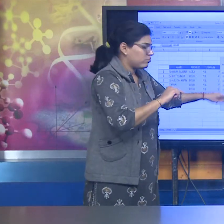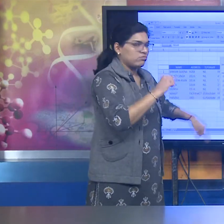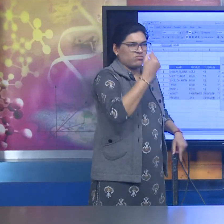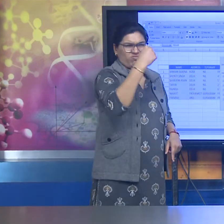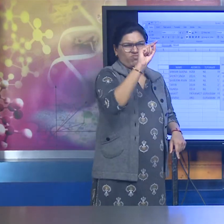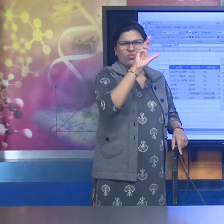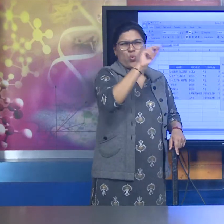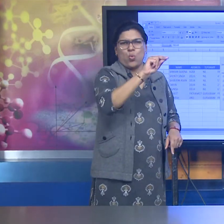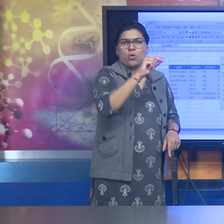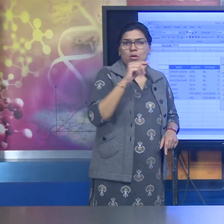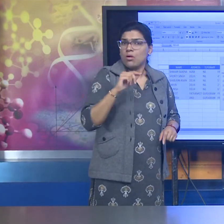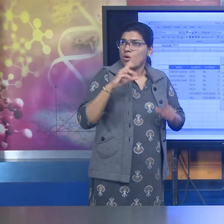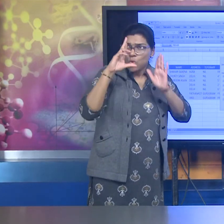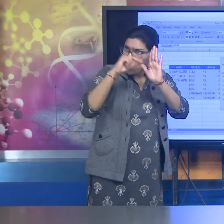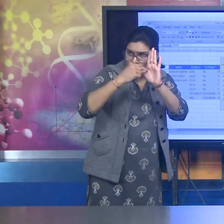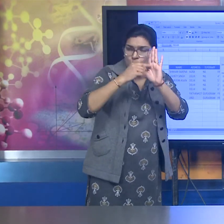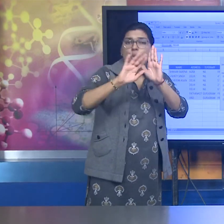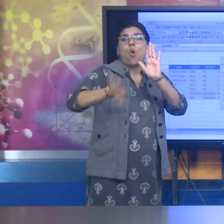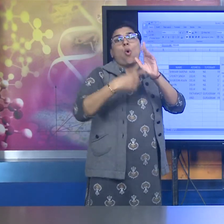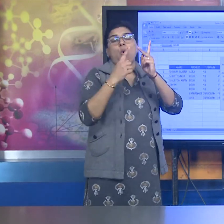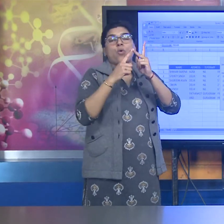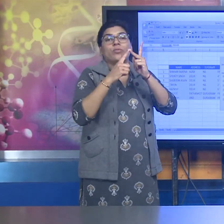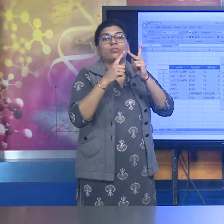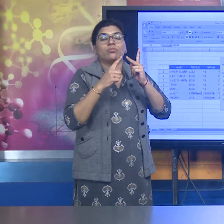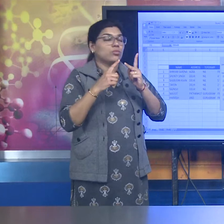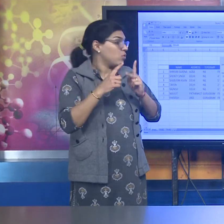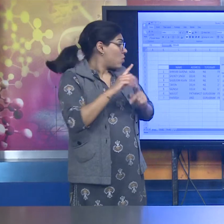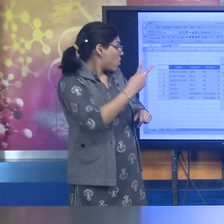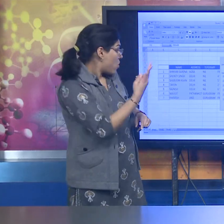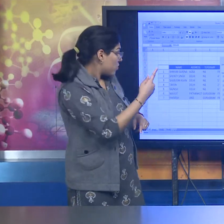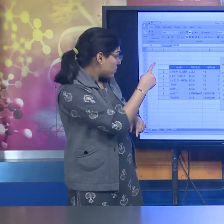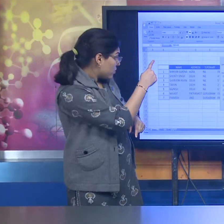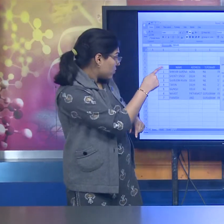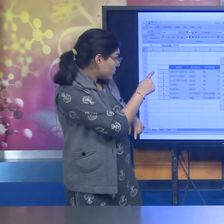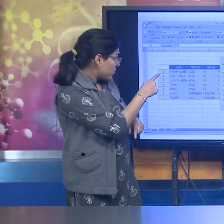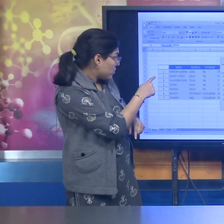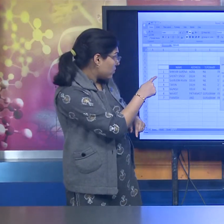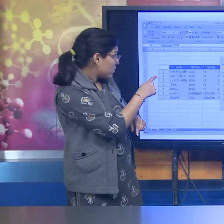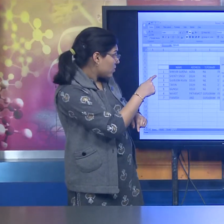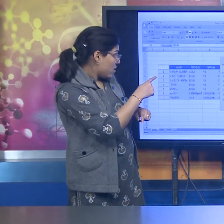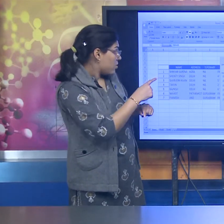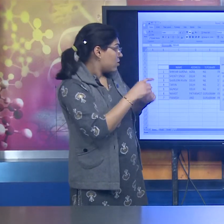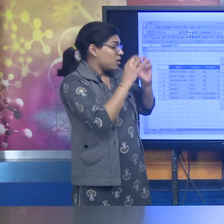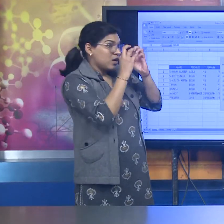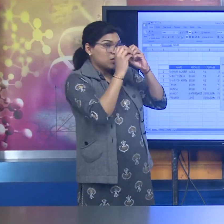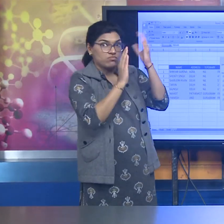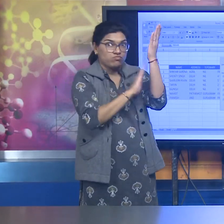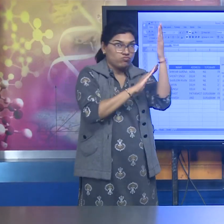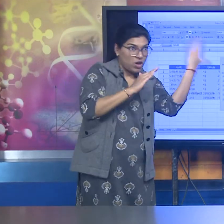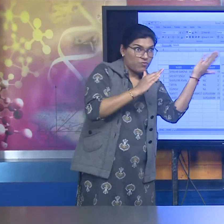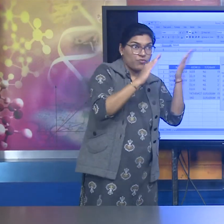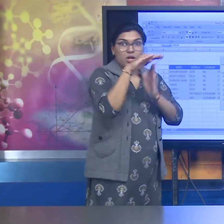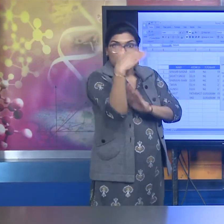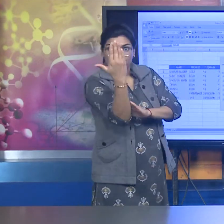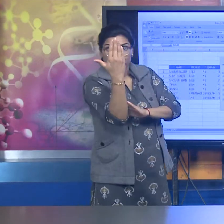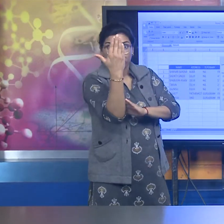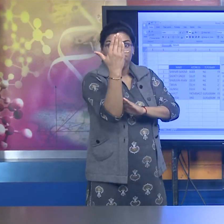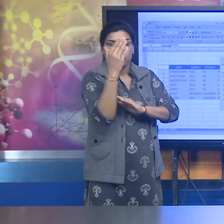you can delete whatever you want from that particular folder, such as you can click on